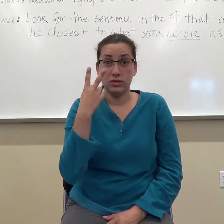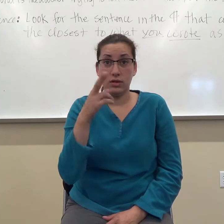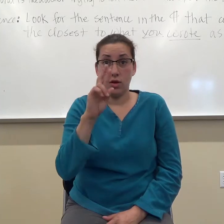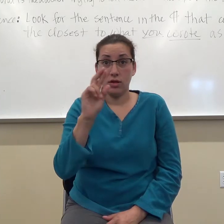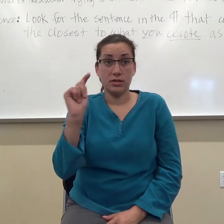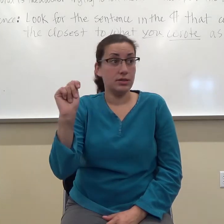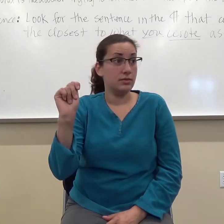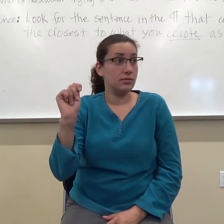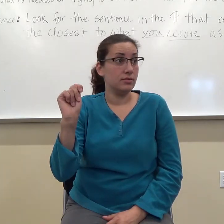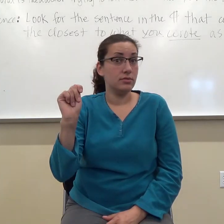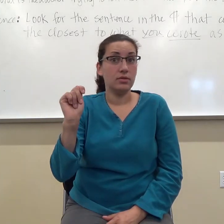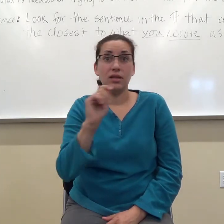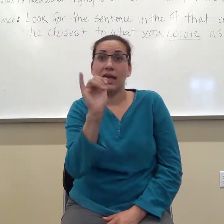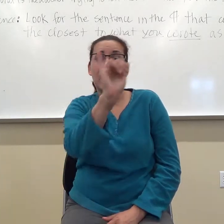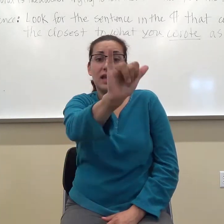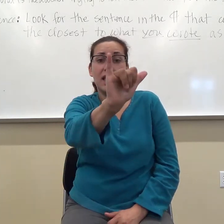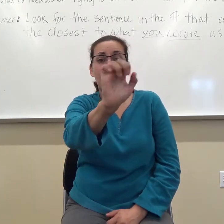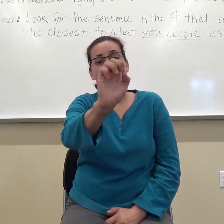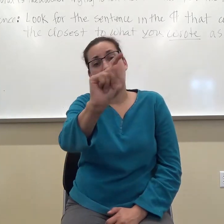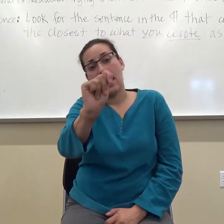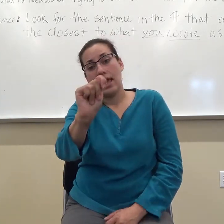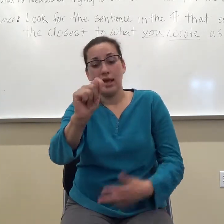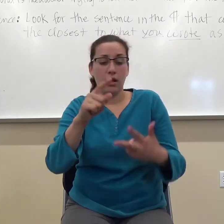Anybody see a yet or a but or a however?